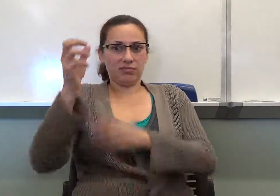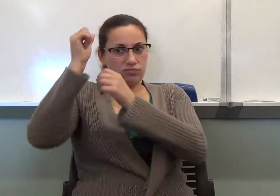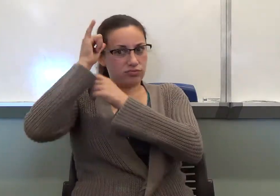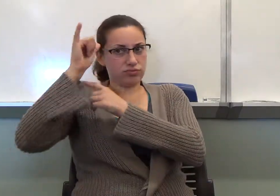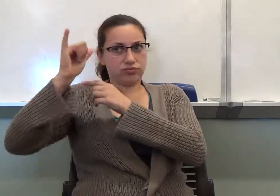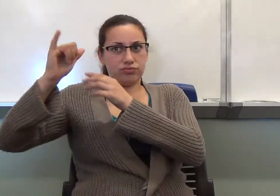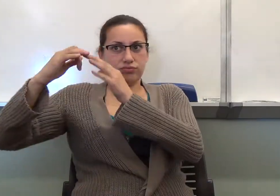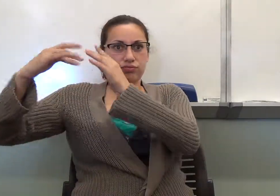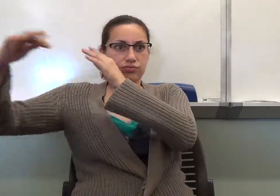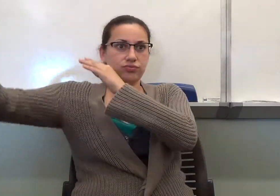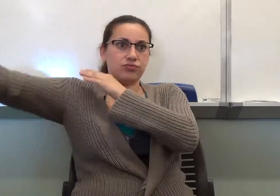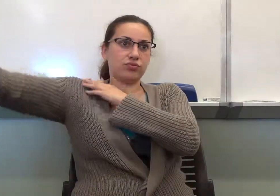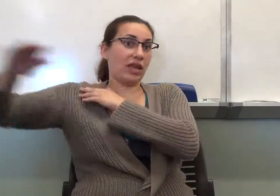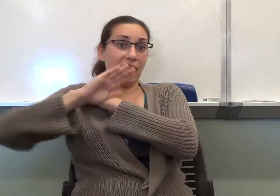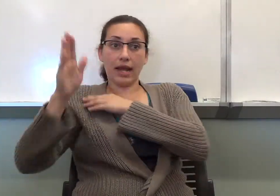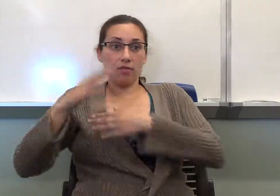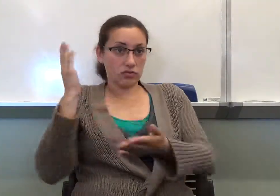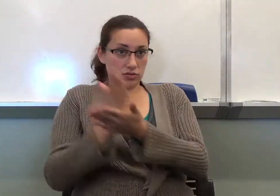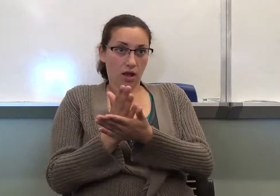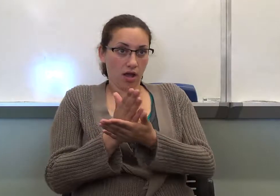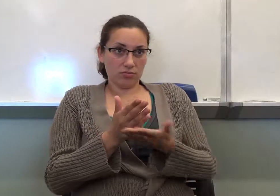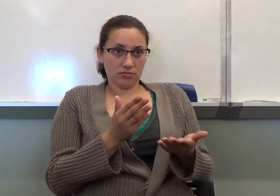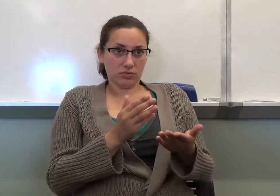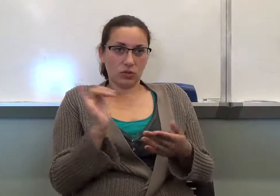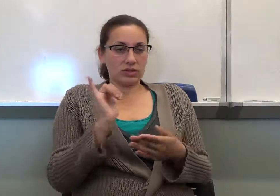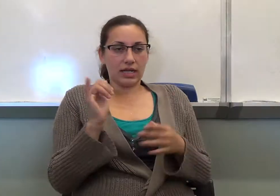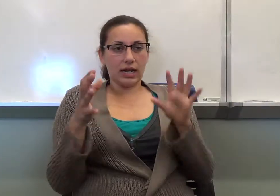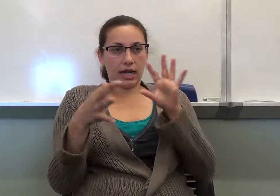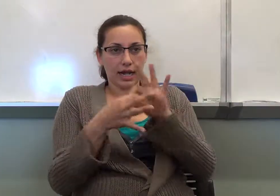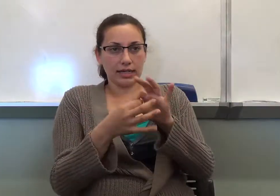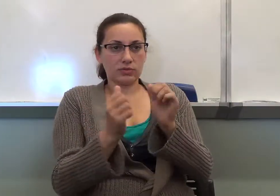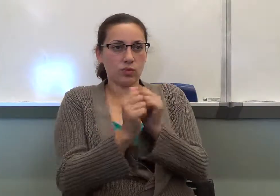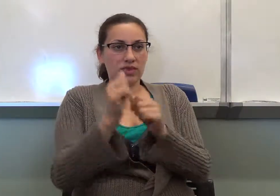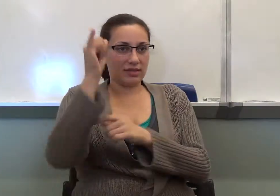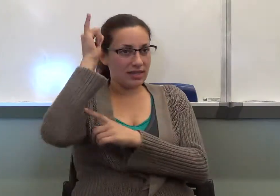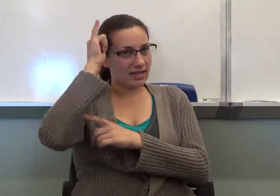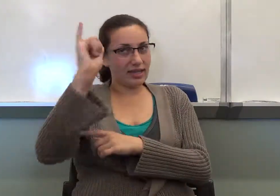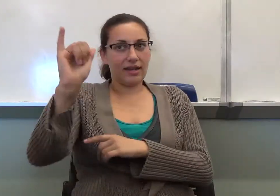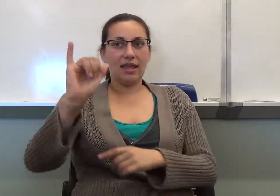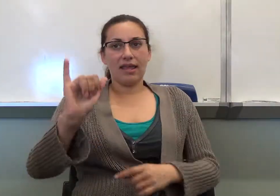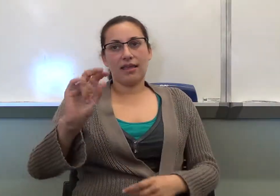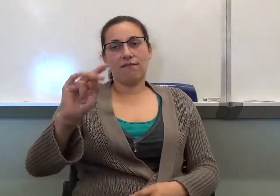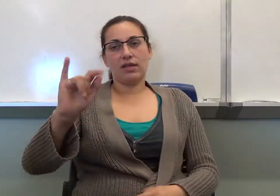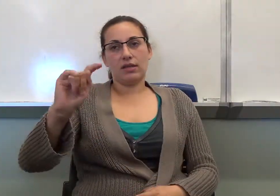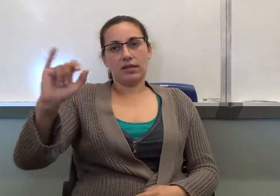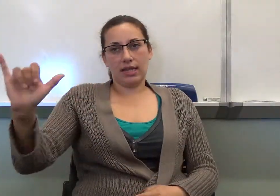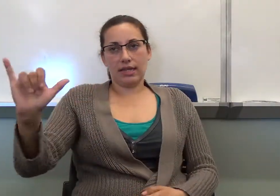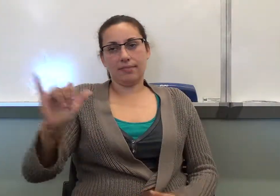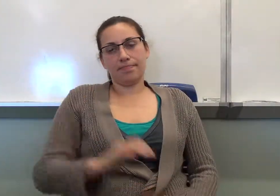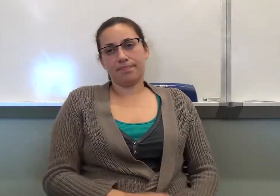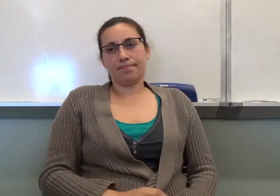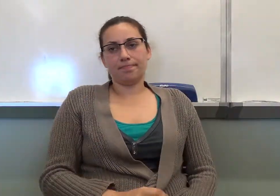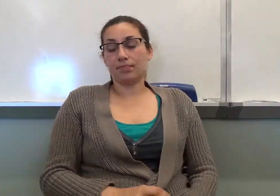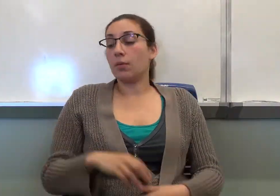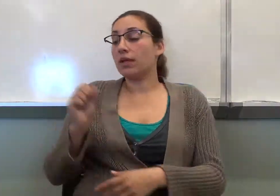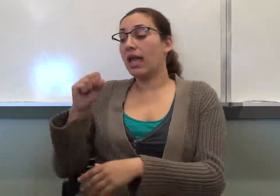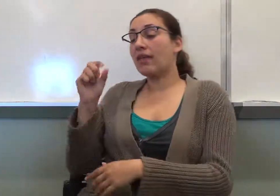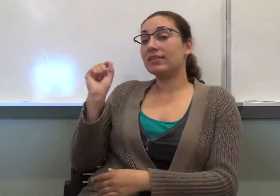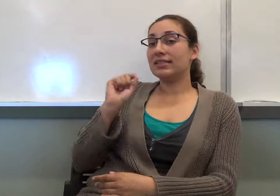never ends. So it's kind of connected to infinity. Well, it is. In the decimal system, it is. See, the problem is really with our